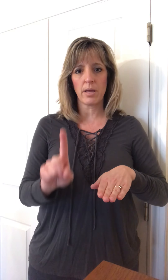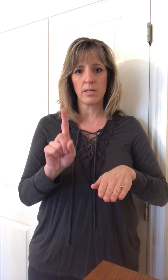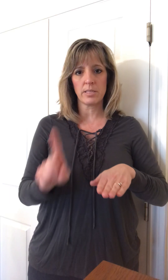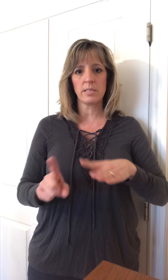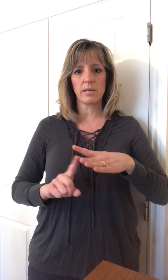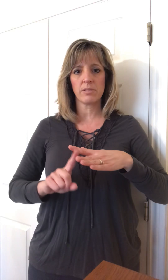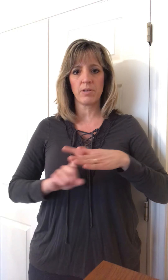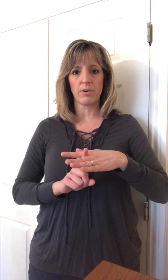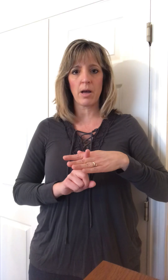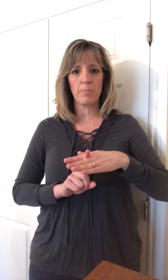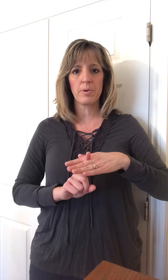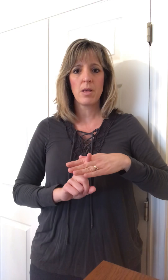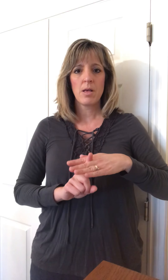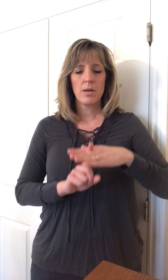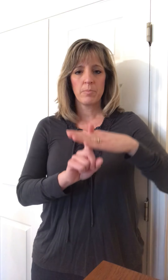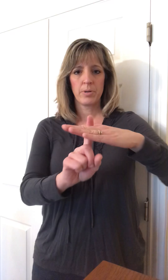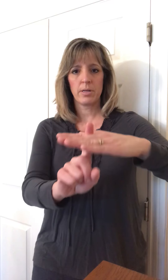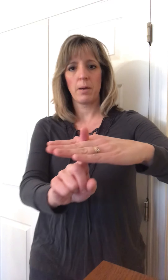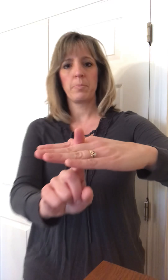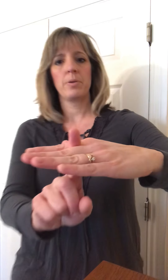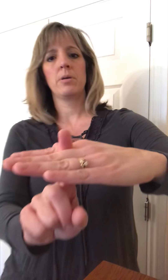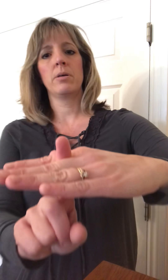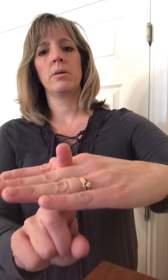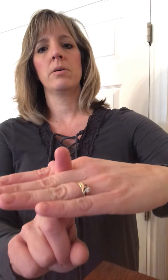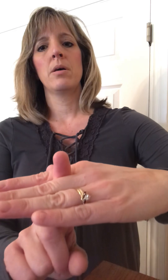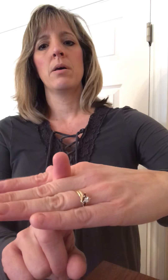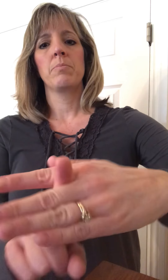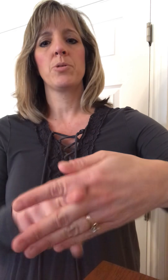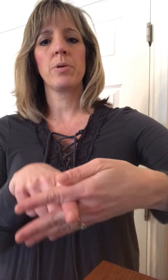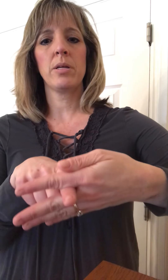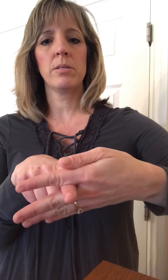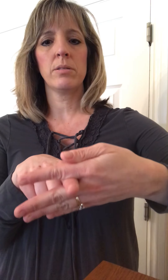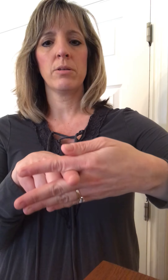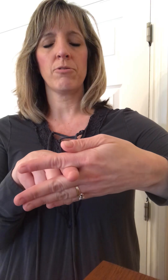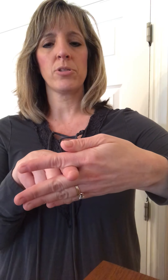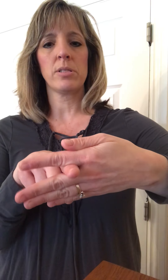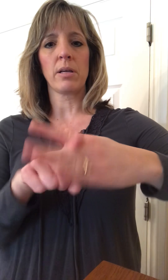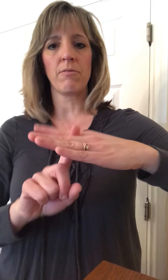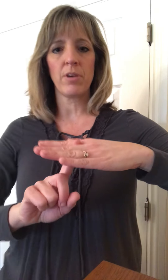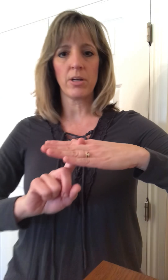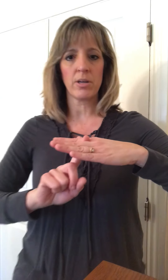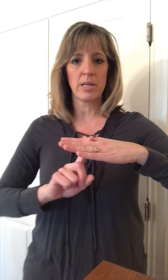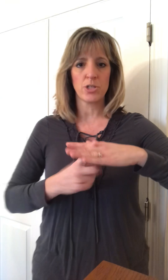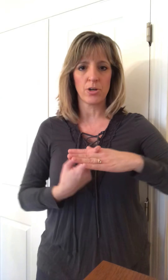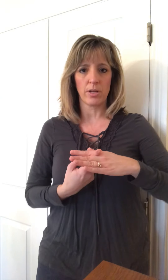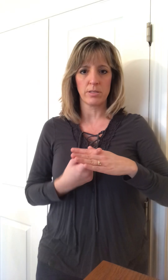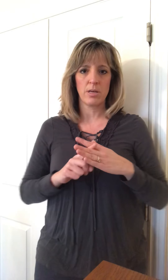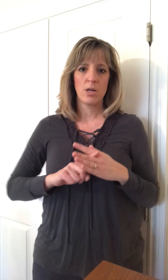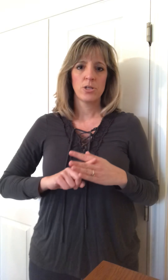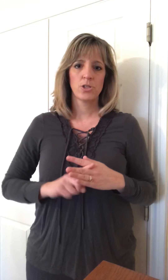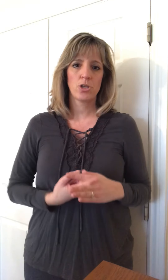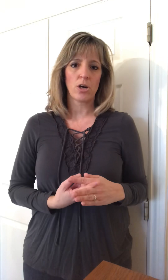hand, index finger up, put it up between your first and second finger and turn it.